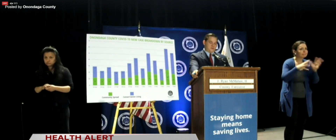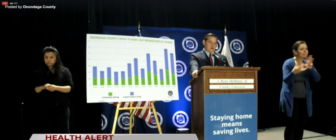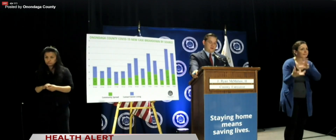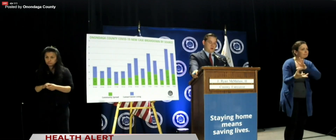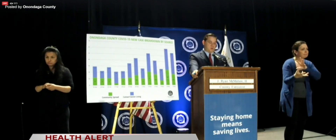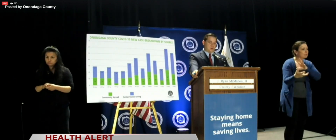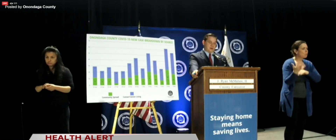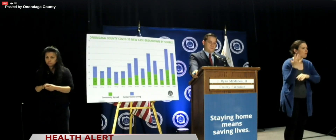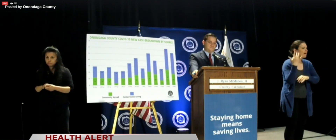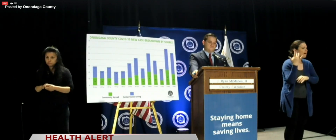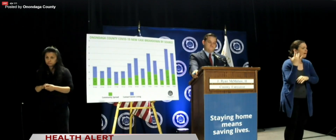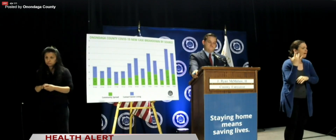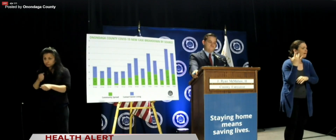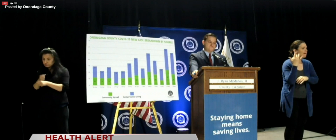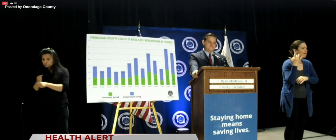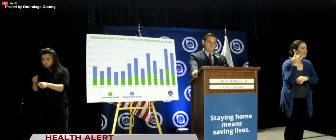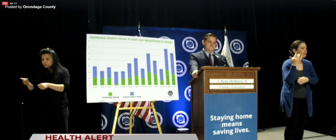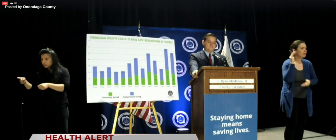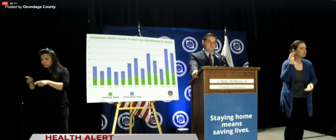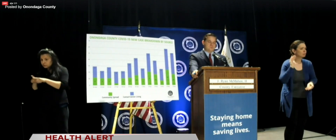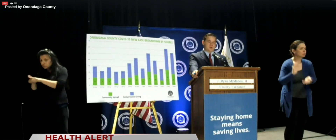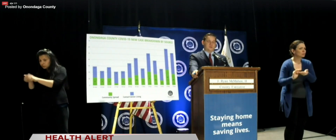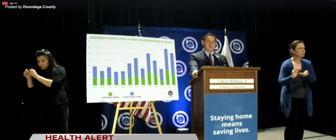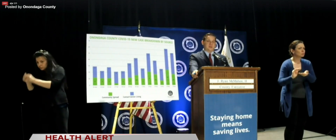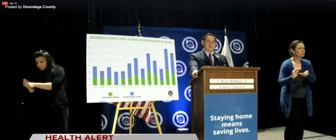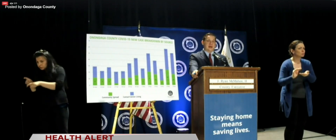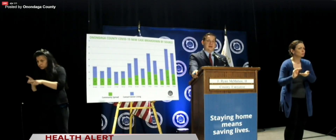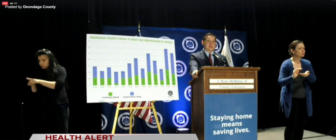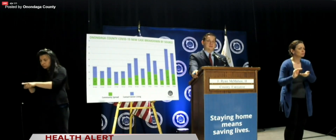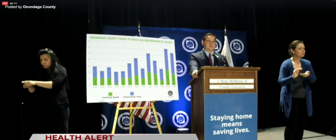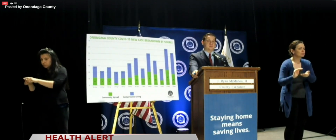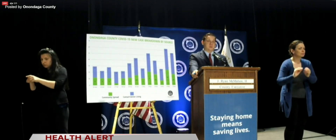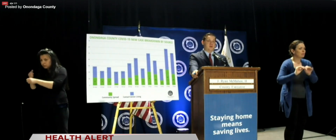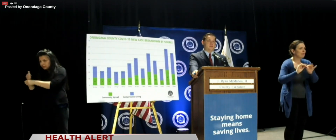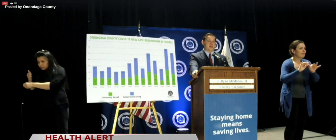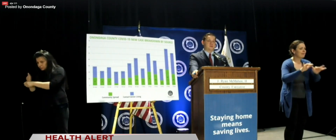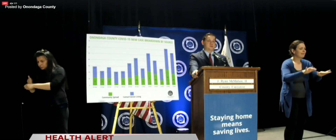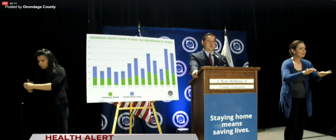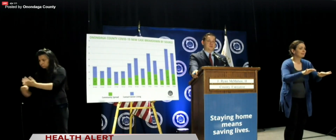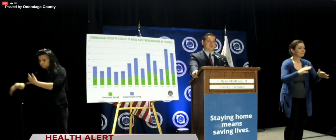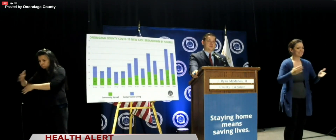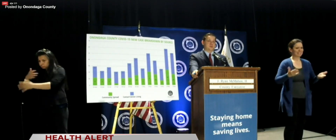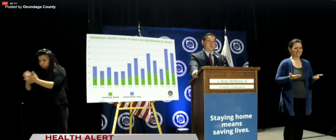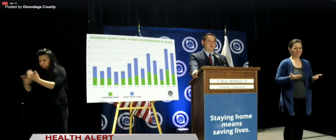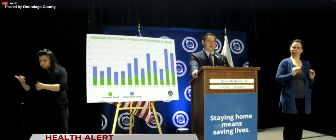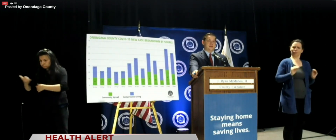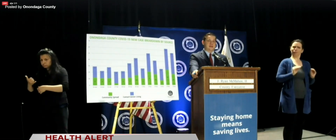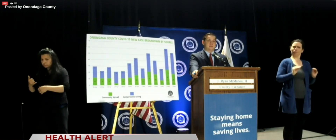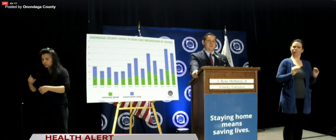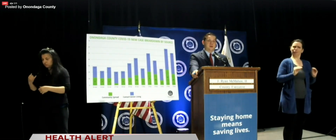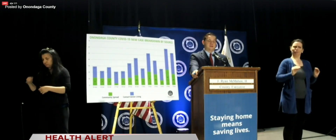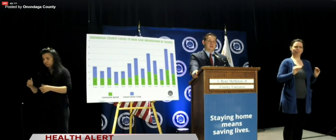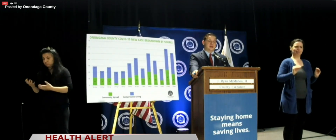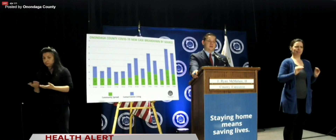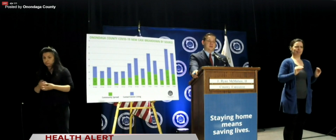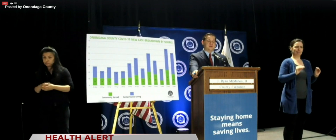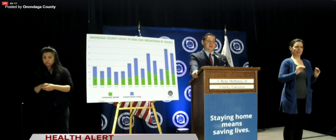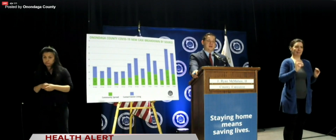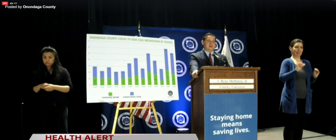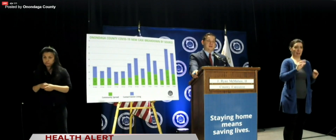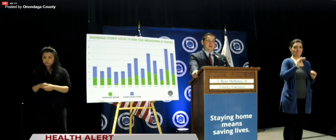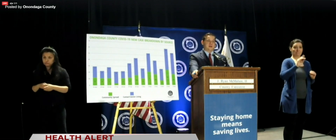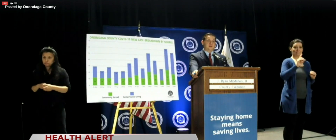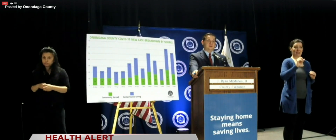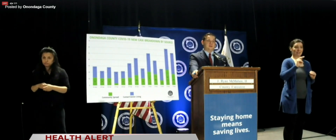but we've had nothing like that. That's a very bad situation. that's happened in Madison County.